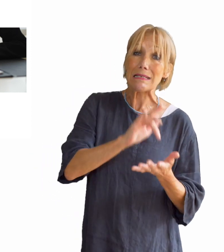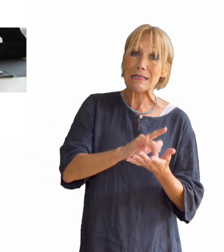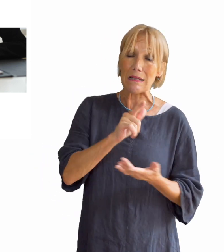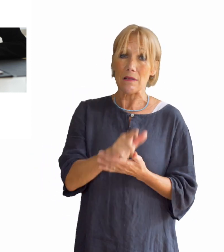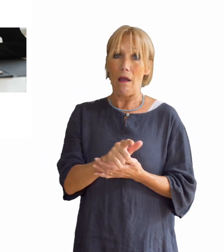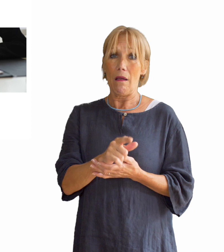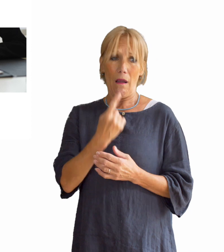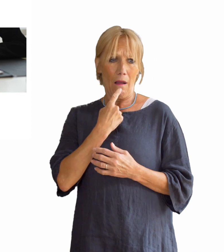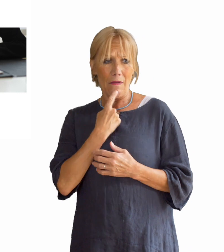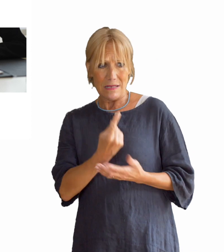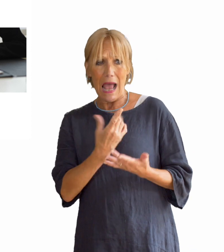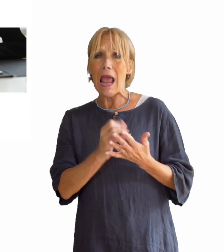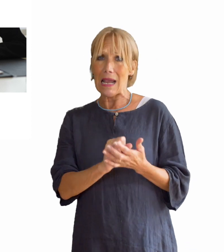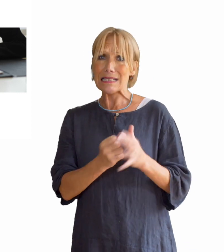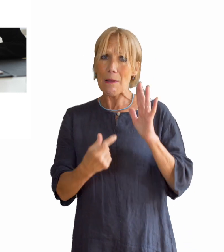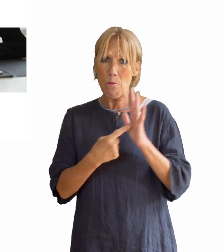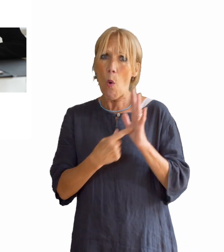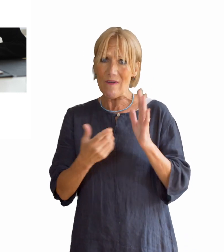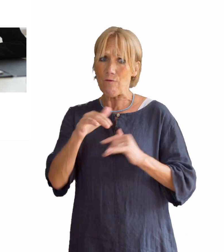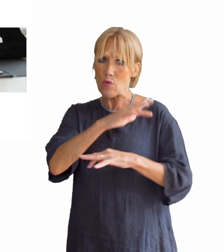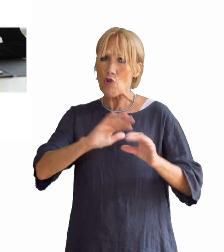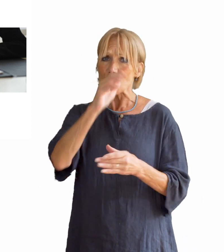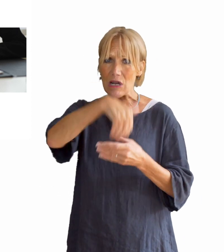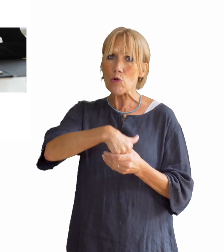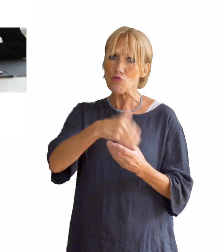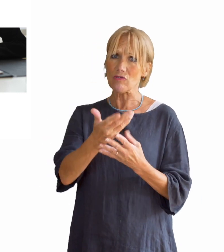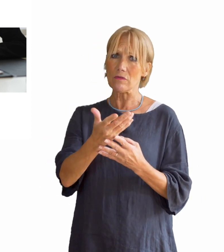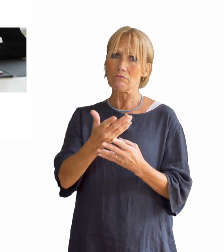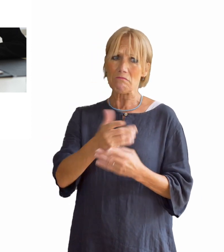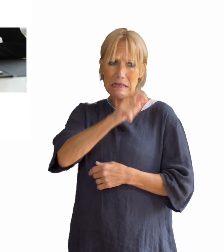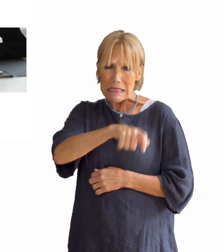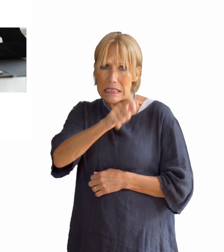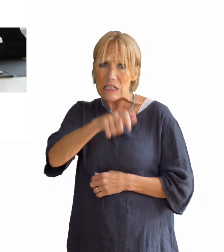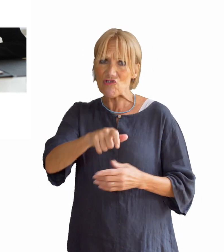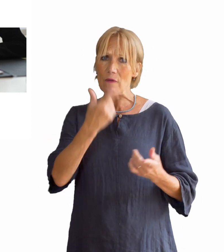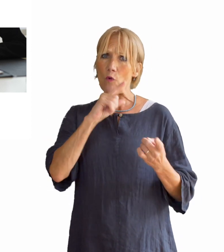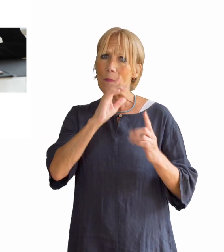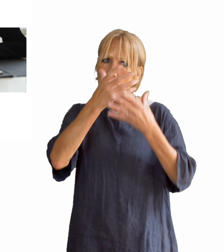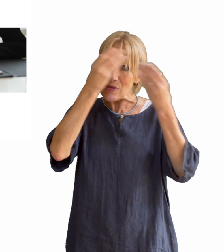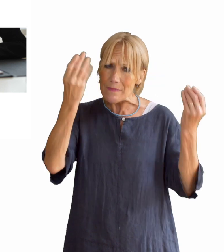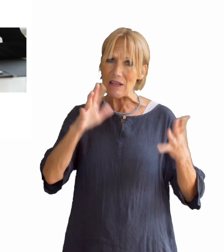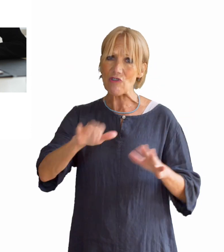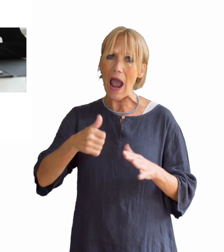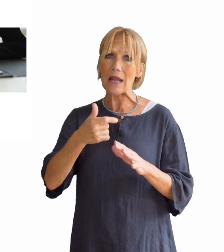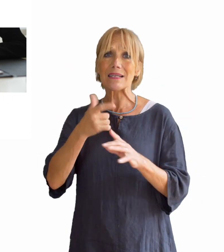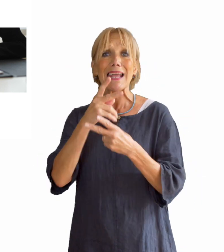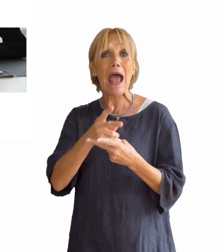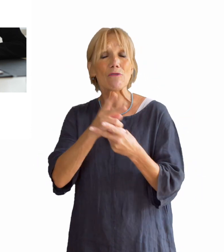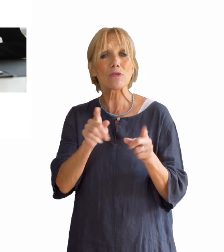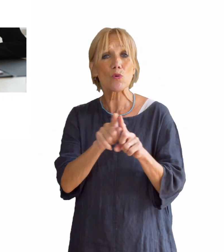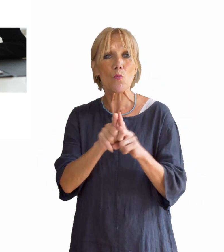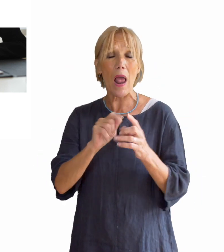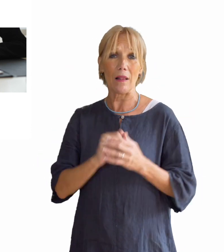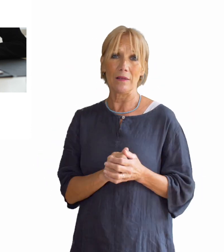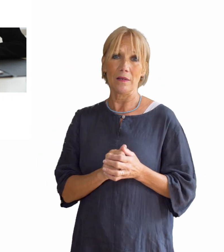go to a meeting centre, make your voice heard regarding the importance of social inclusion and continued citizenship for people living with